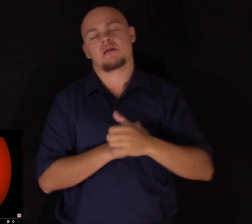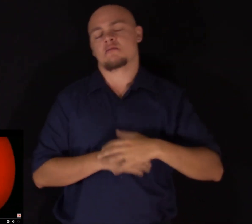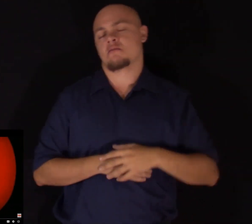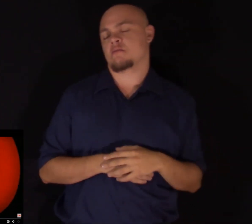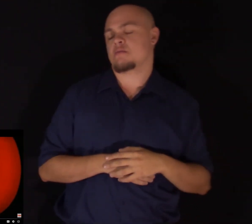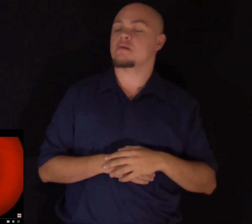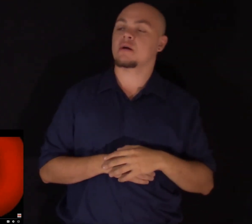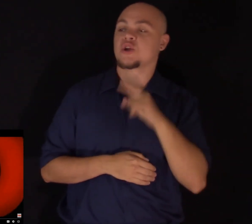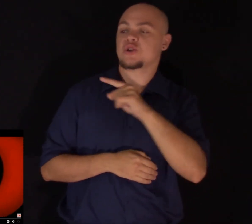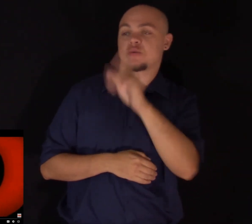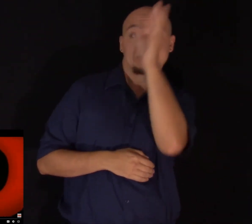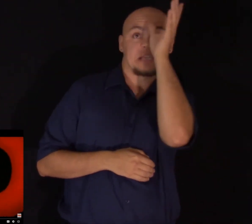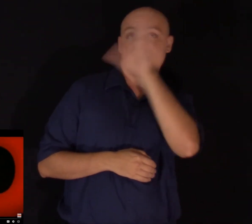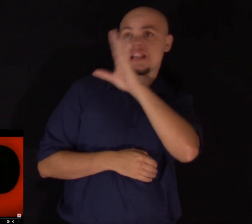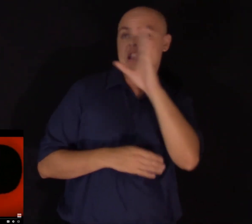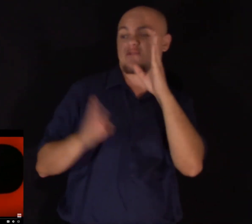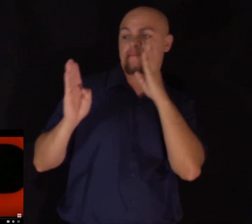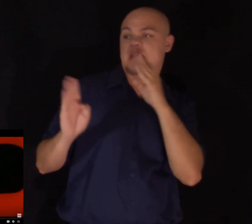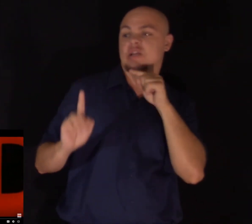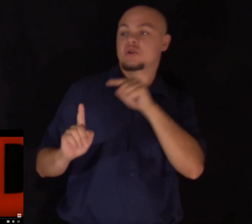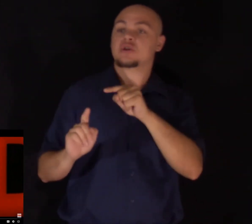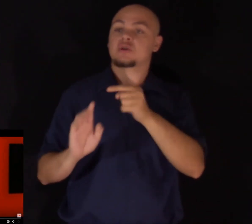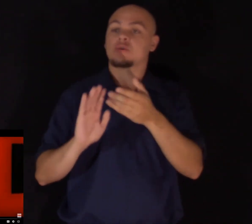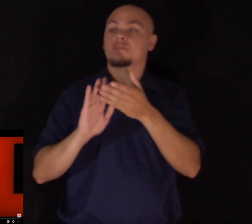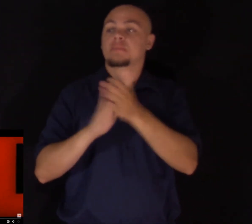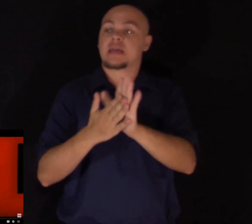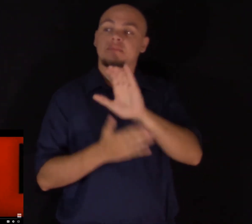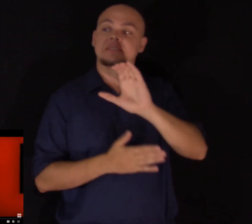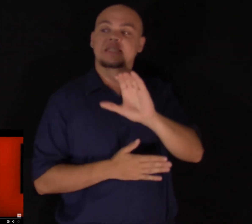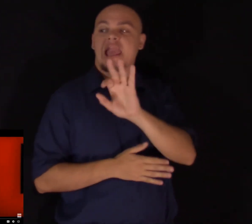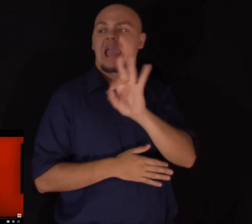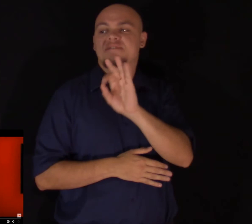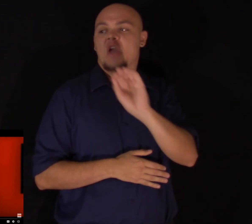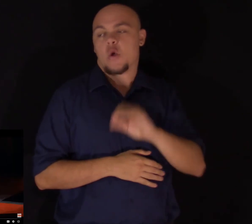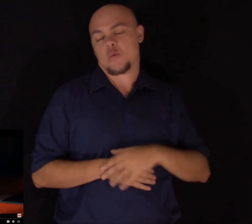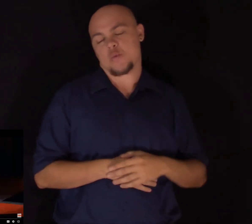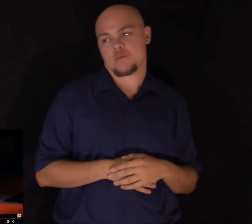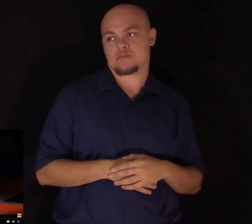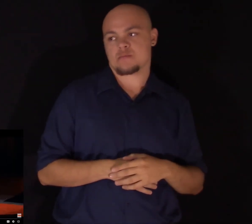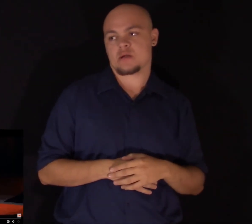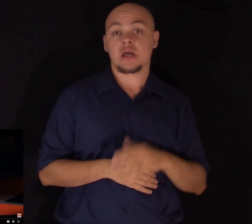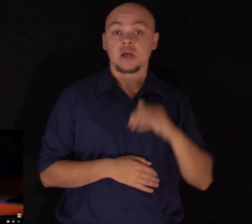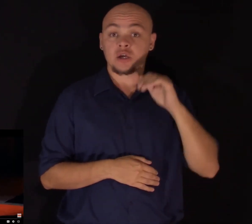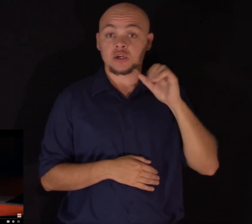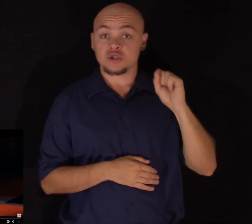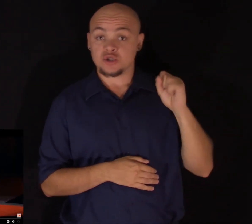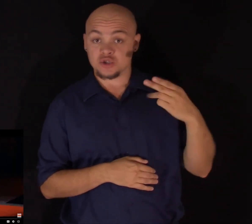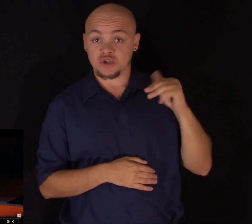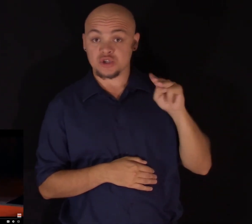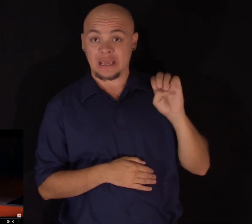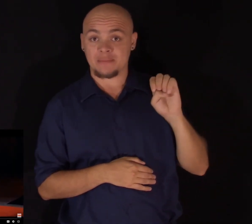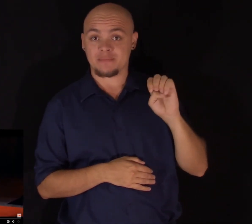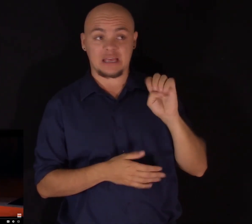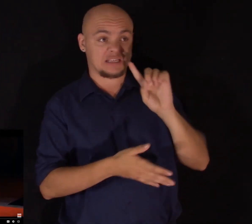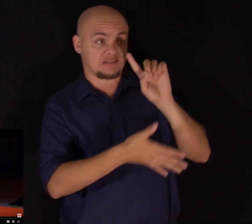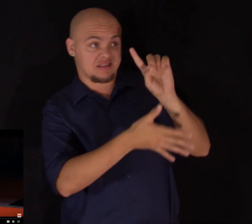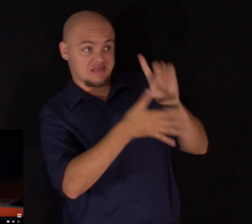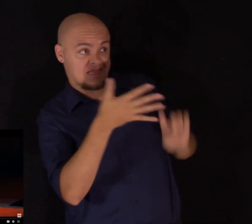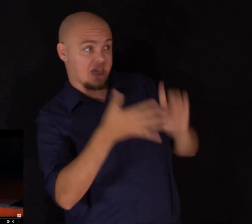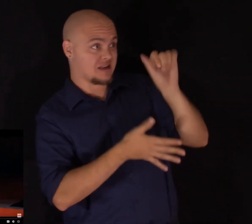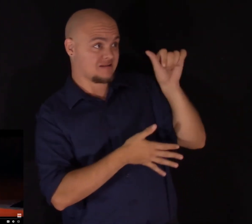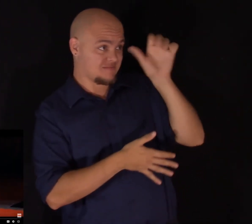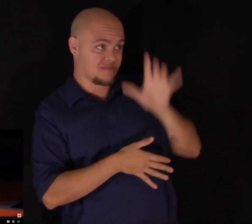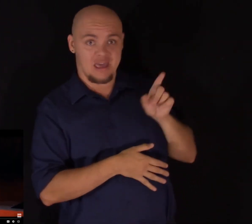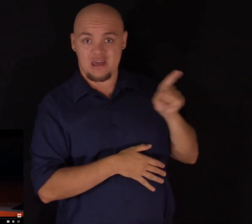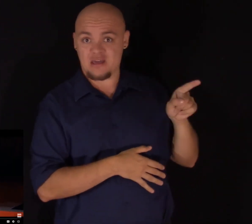I know your dad never paid attention even when you made CFO. Shame is that thing. And then